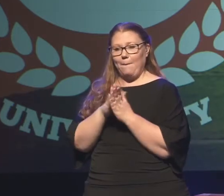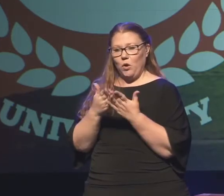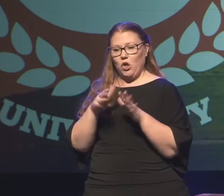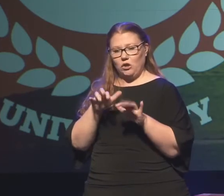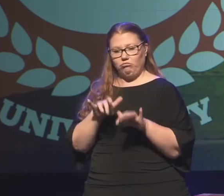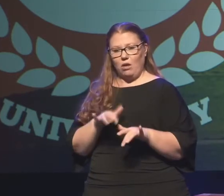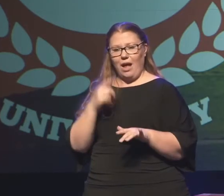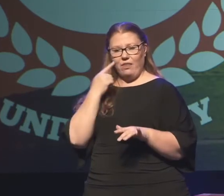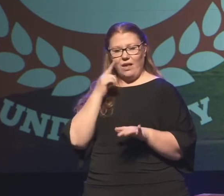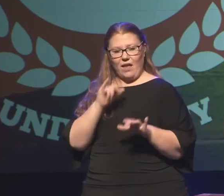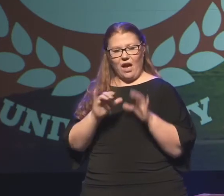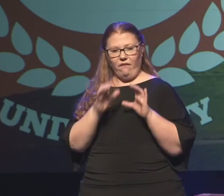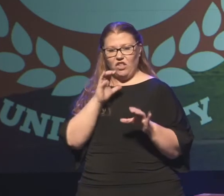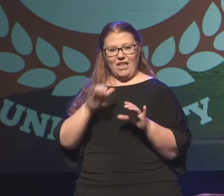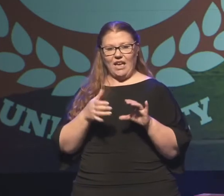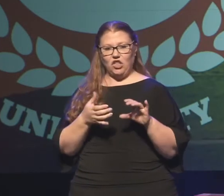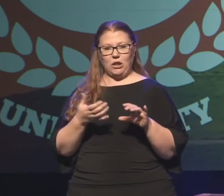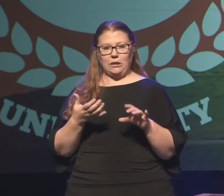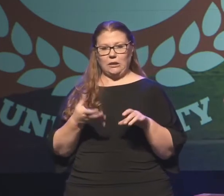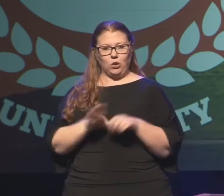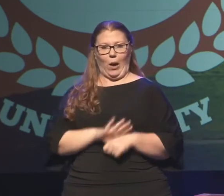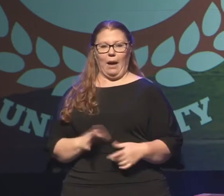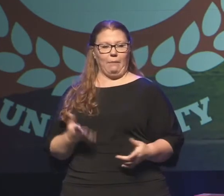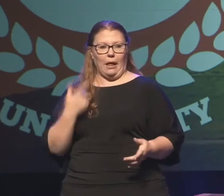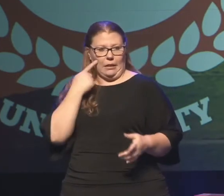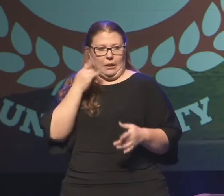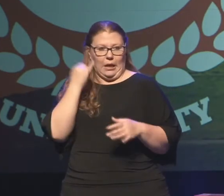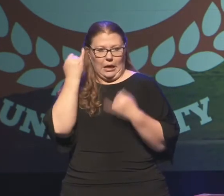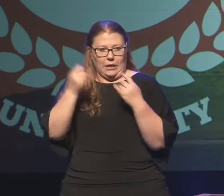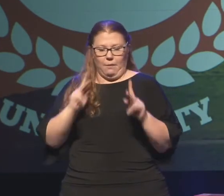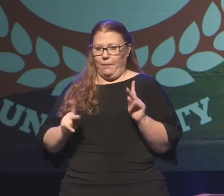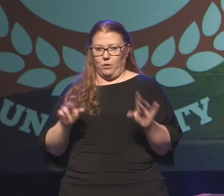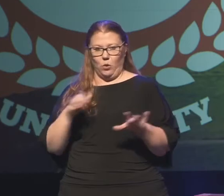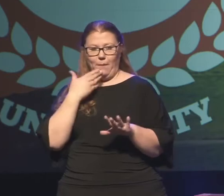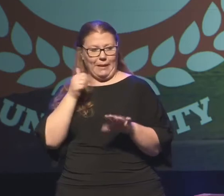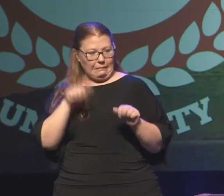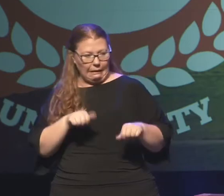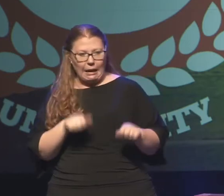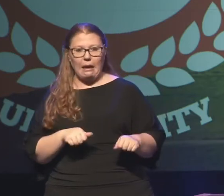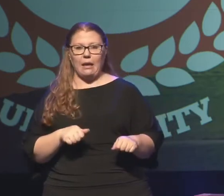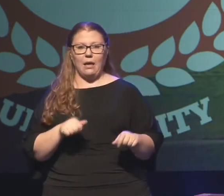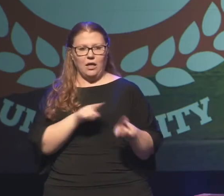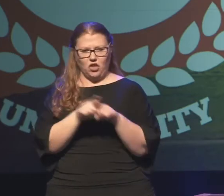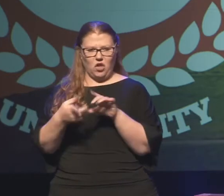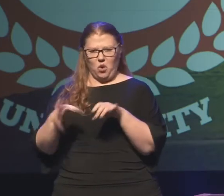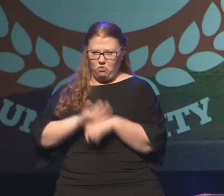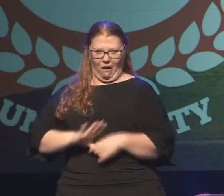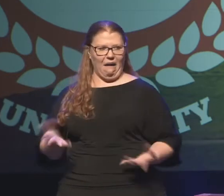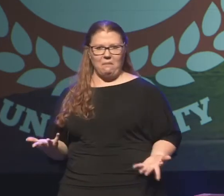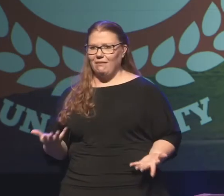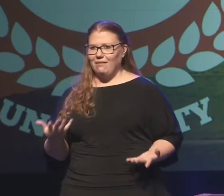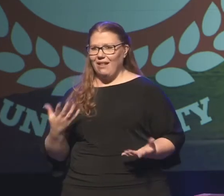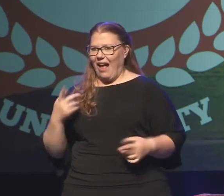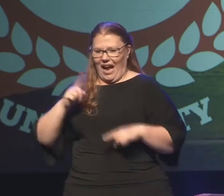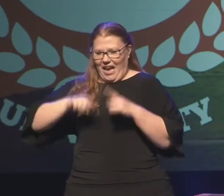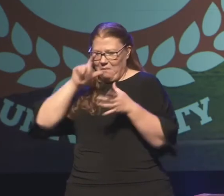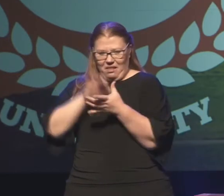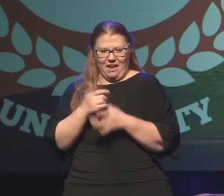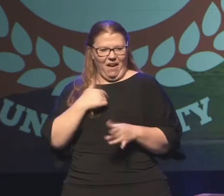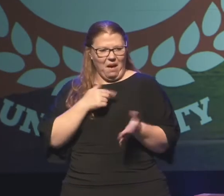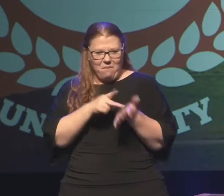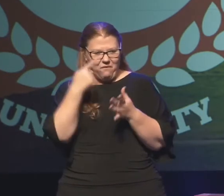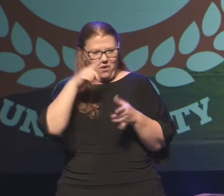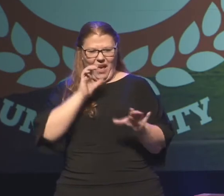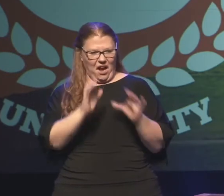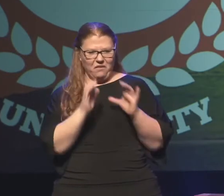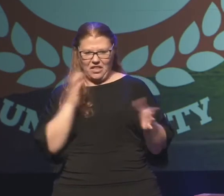this conversation is total crap. I think the idea that people are doing the best they can is also crap. I can't believe I'm paying for